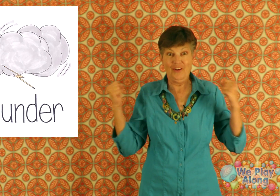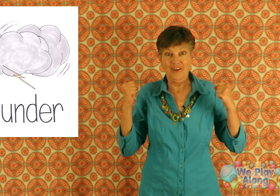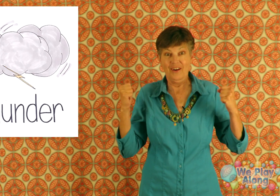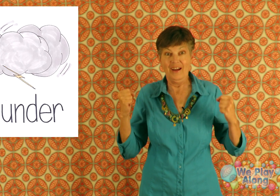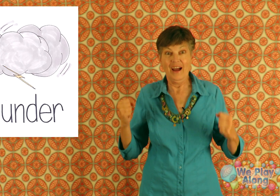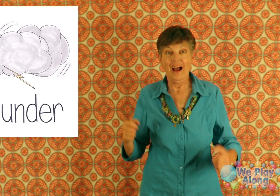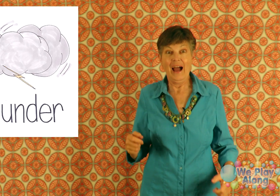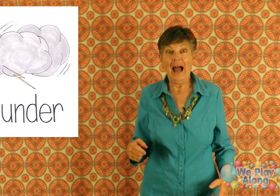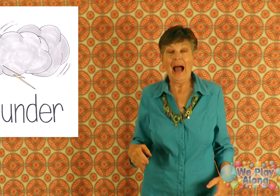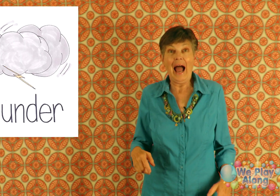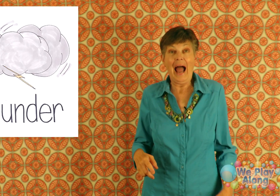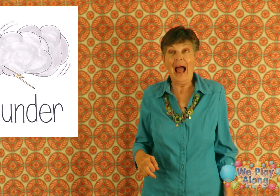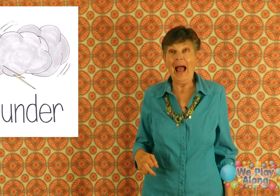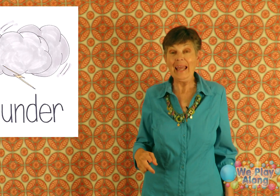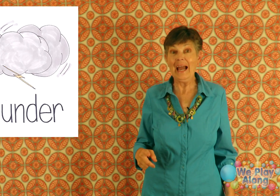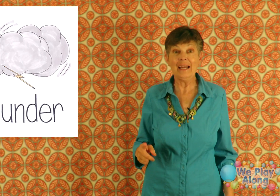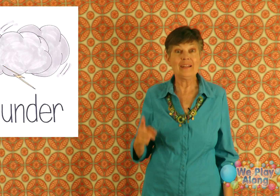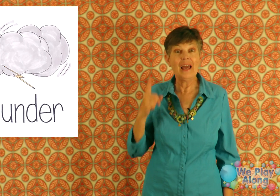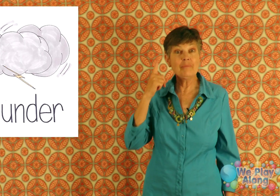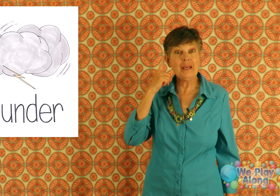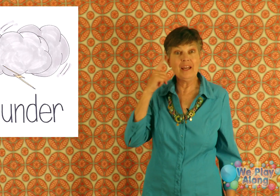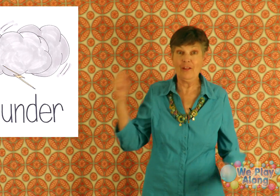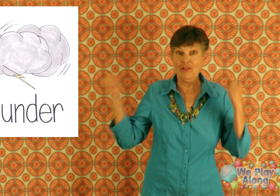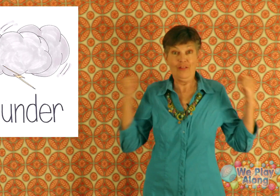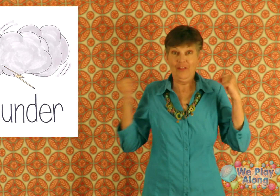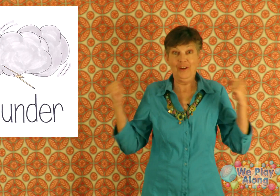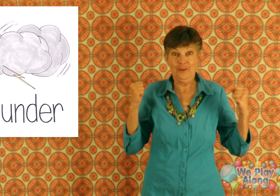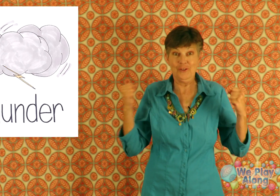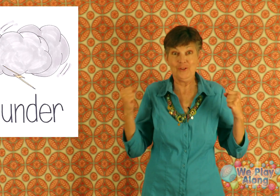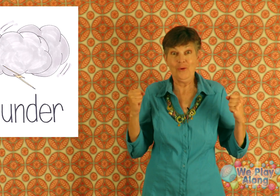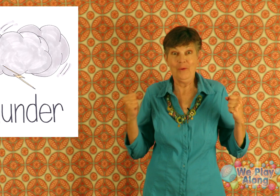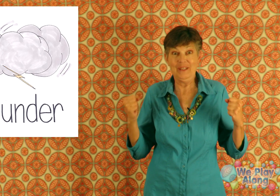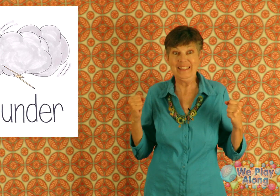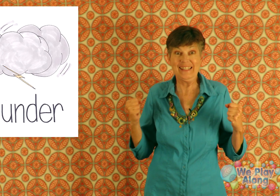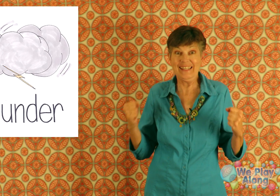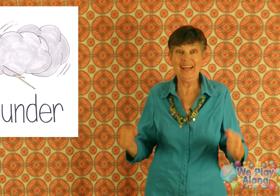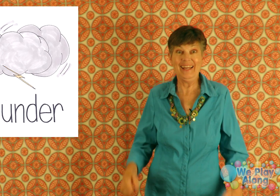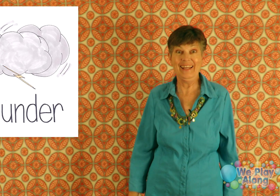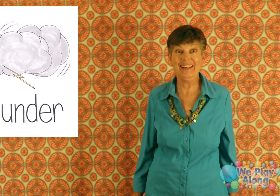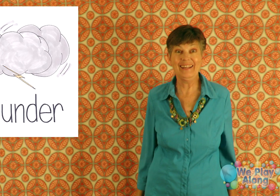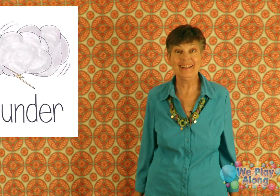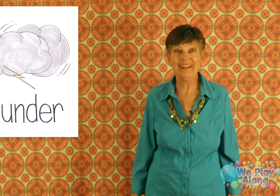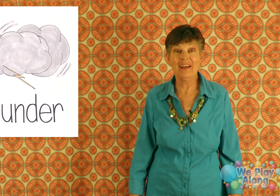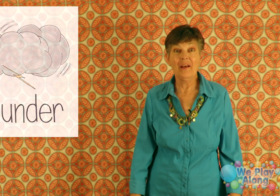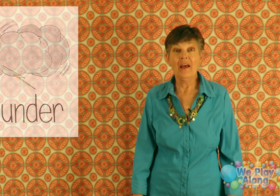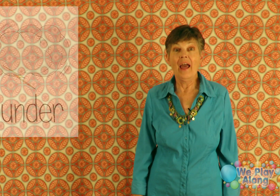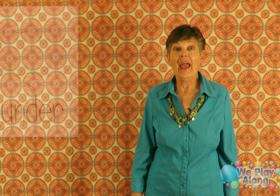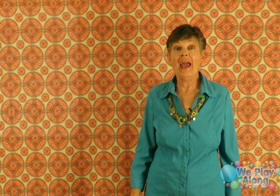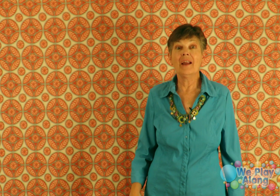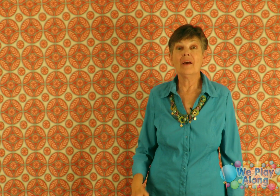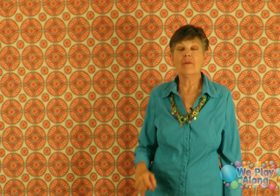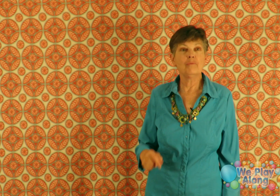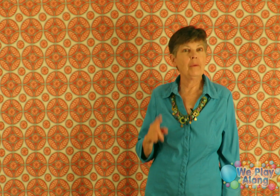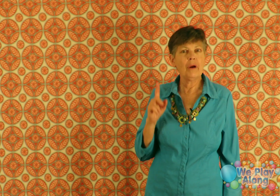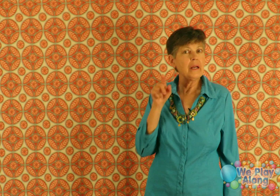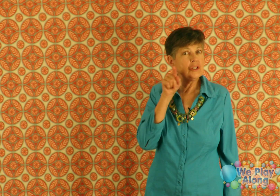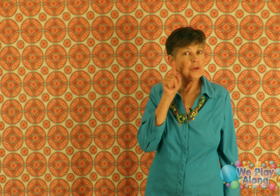Thunder. I kind of like being in a thunderstorm. It's exciting. And remember, and did you hear